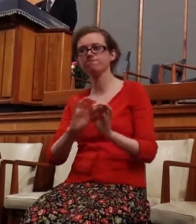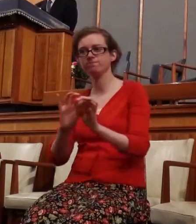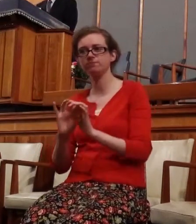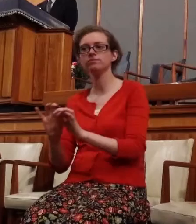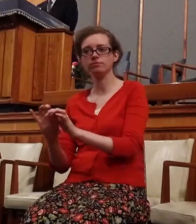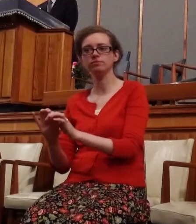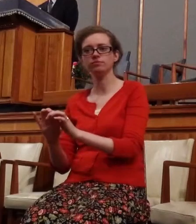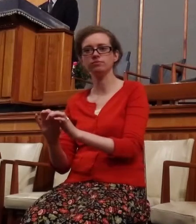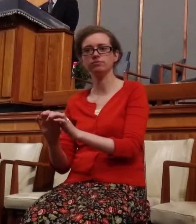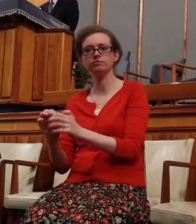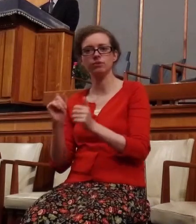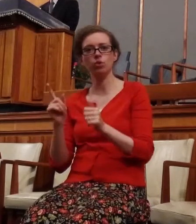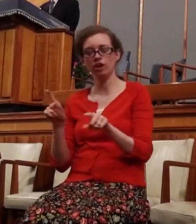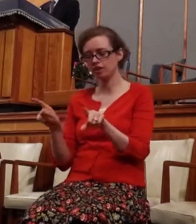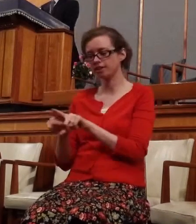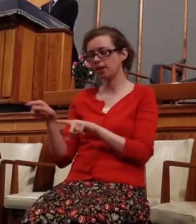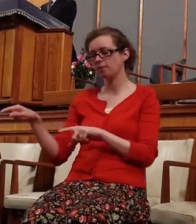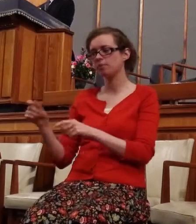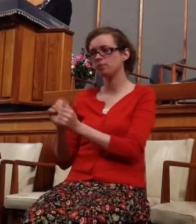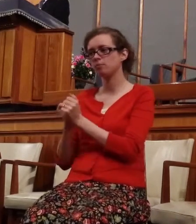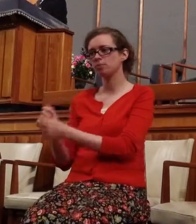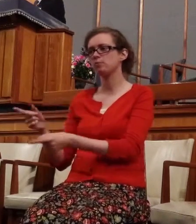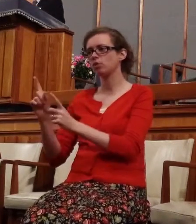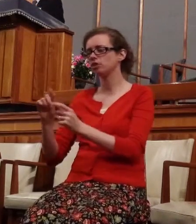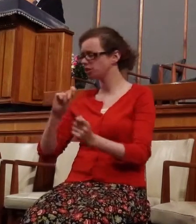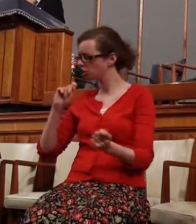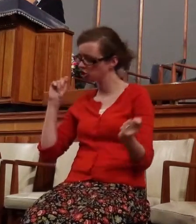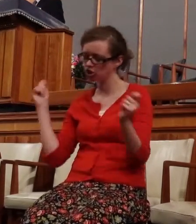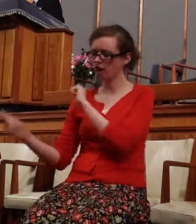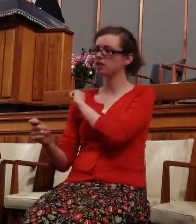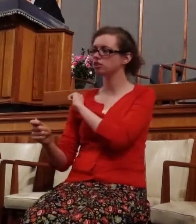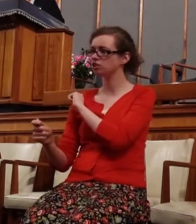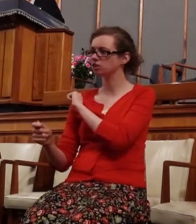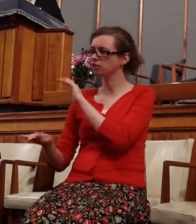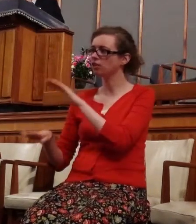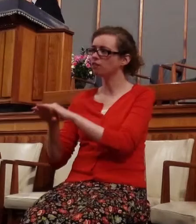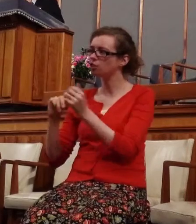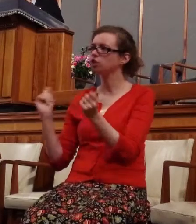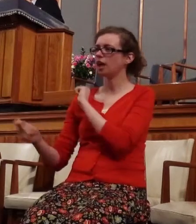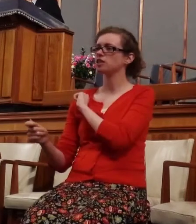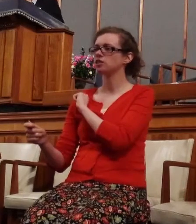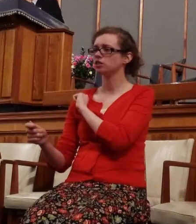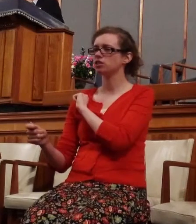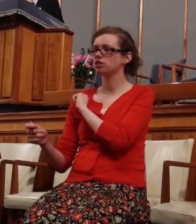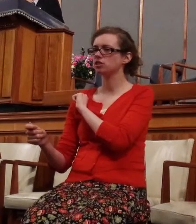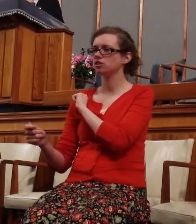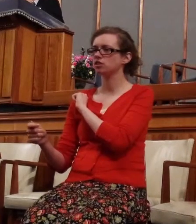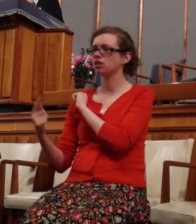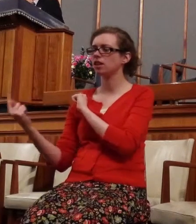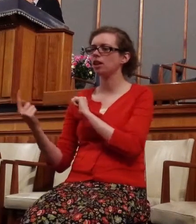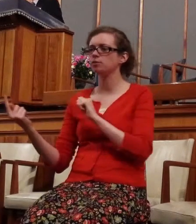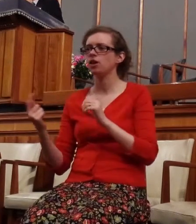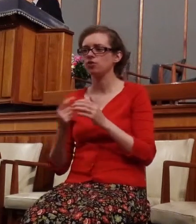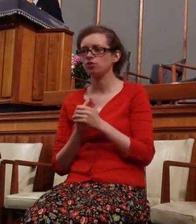man is completely transformed. And I don't believe, again, that this man asked the question, "What